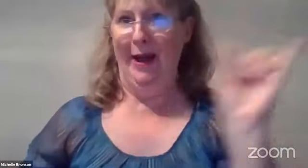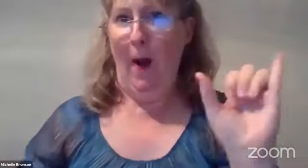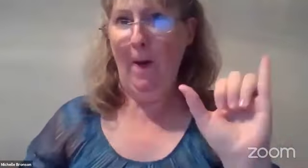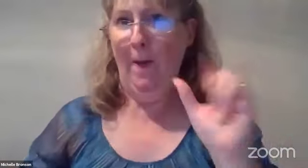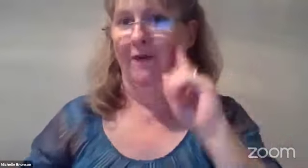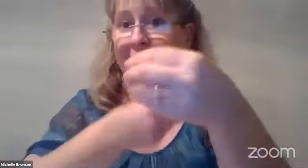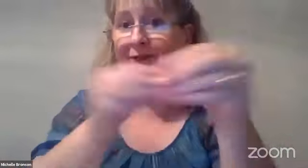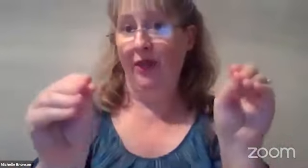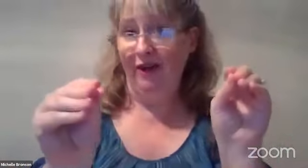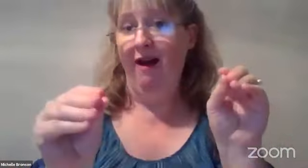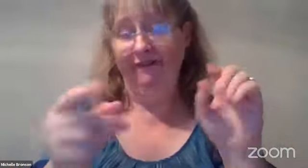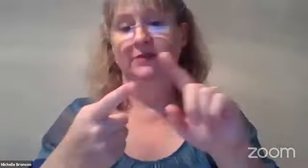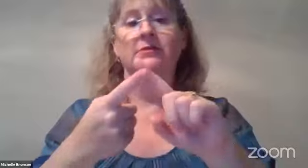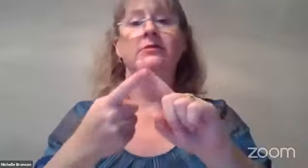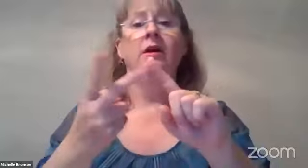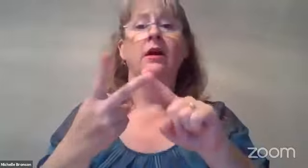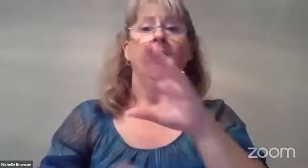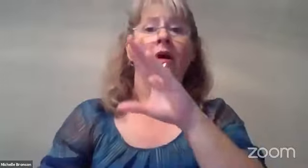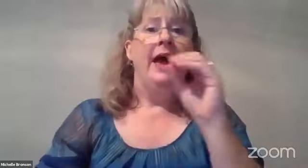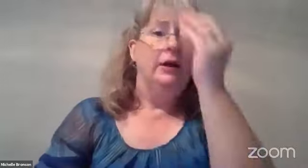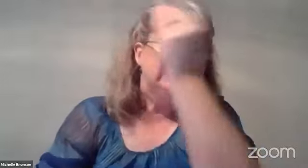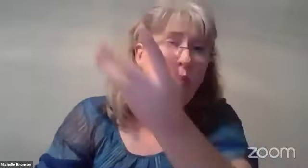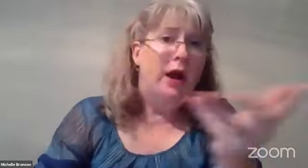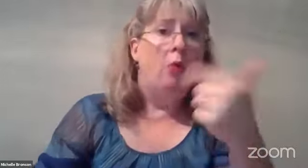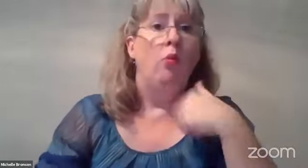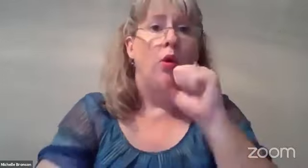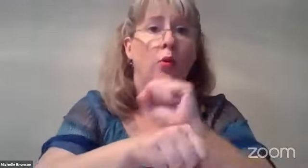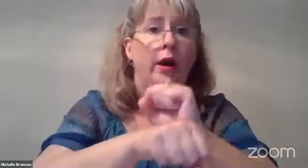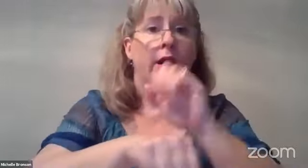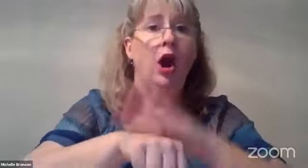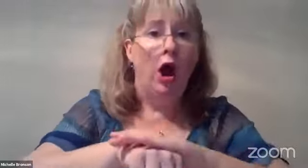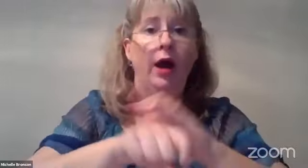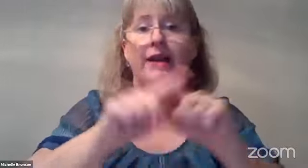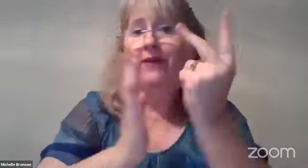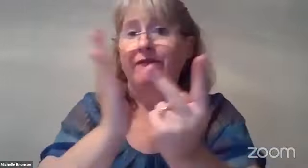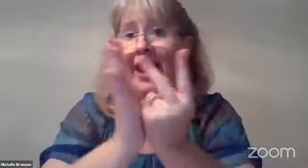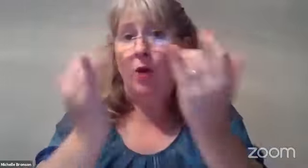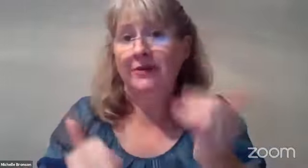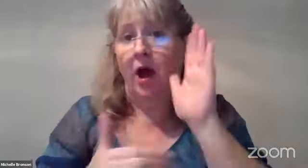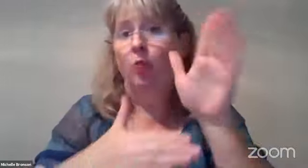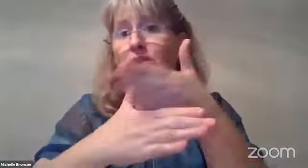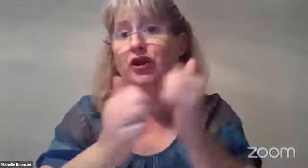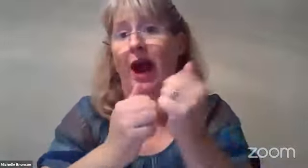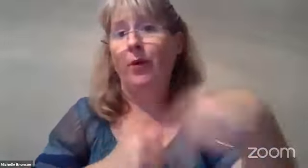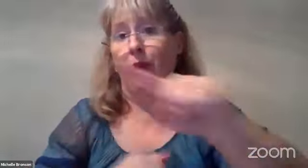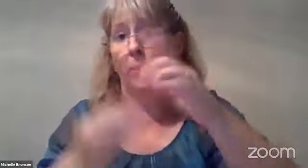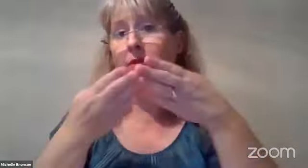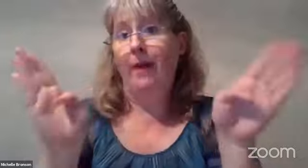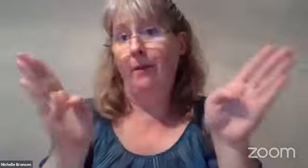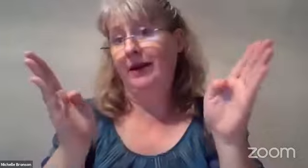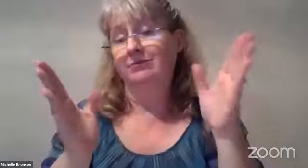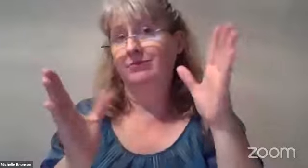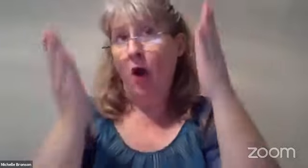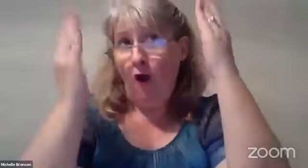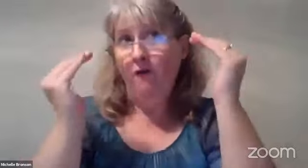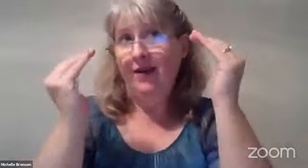good test for me being on the other side. Also, we are working on videos now that we'll be sharing with